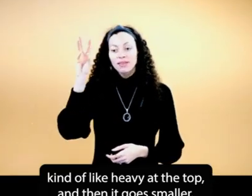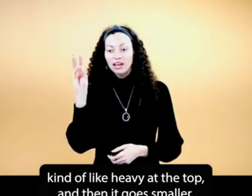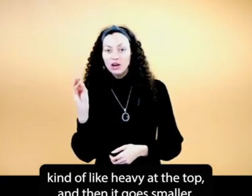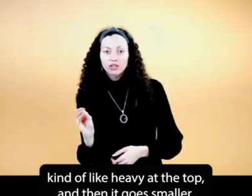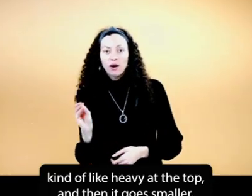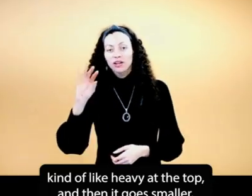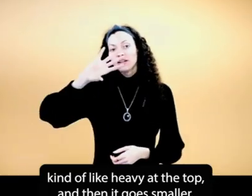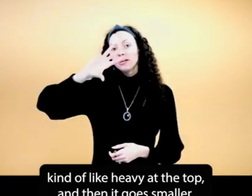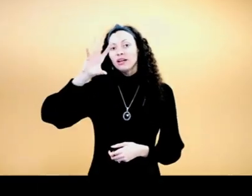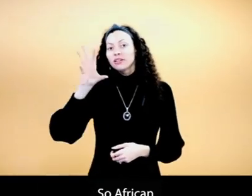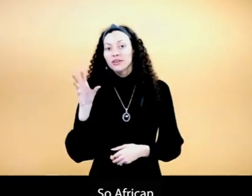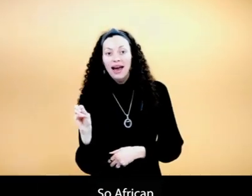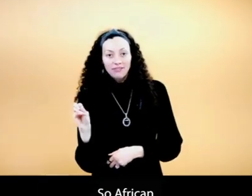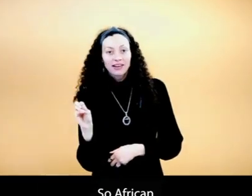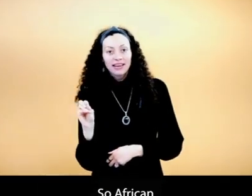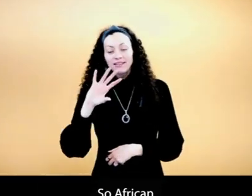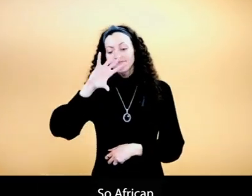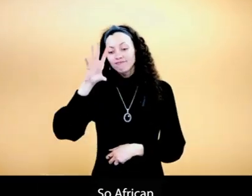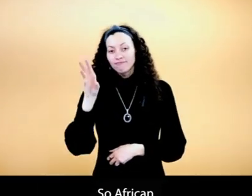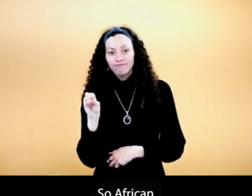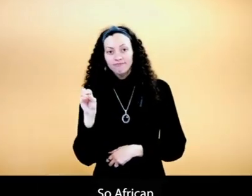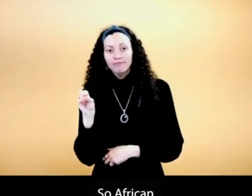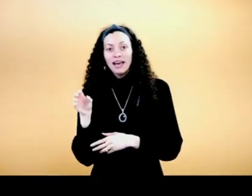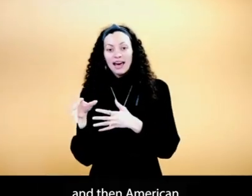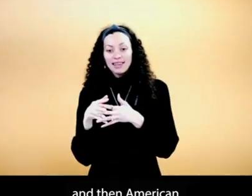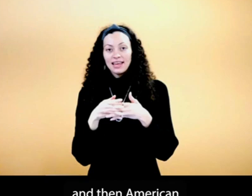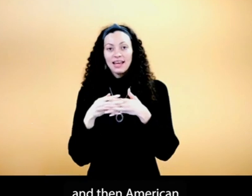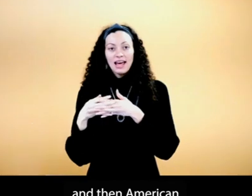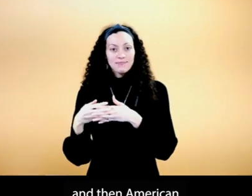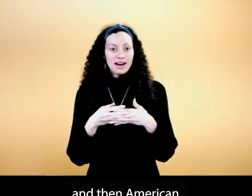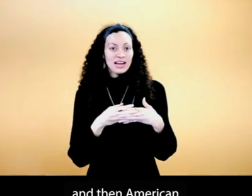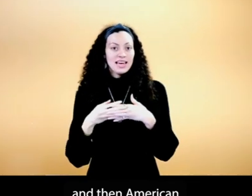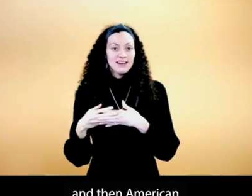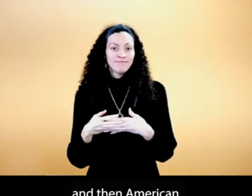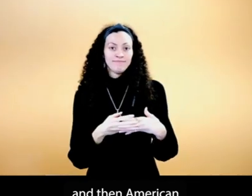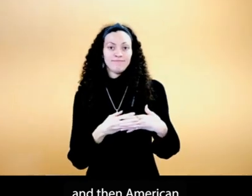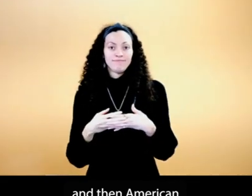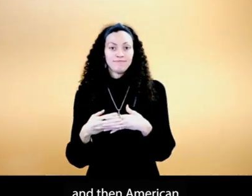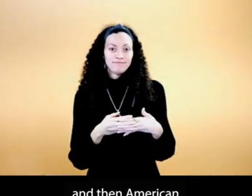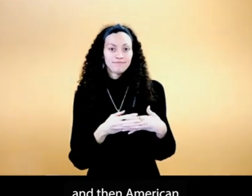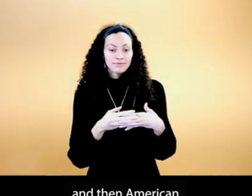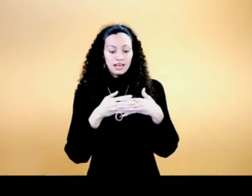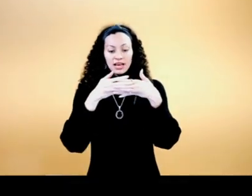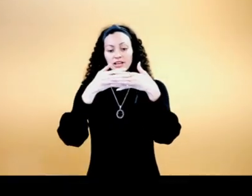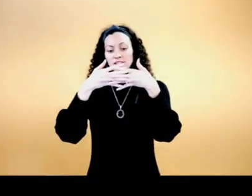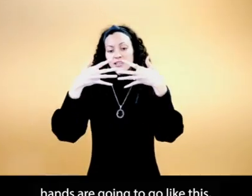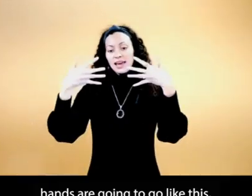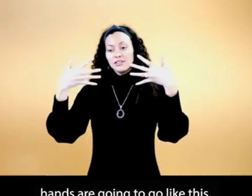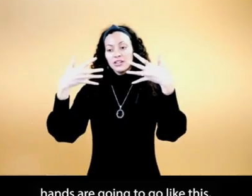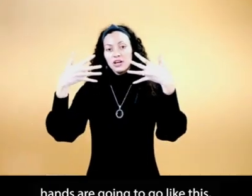then it goes smaller. So African and then American. Your hands are going to go